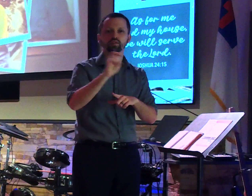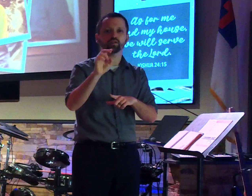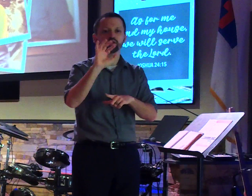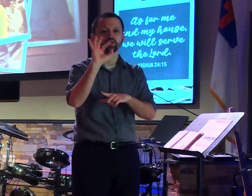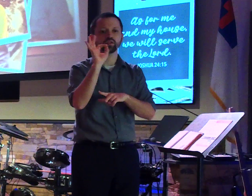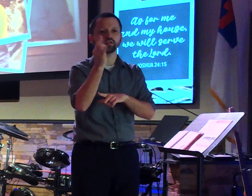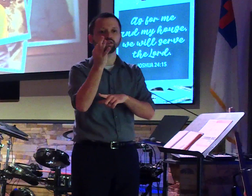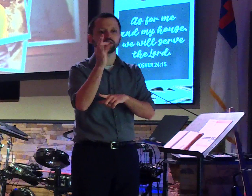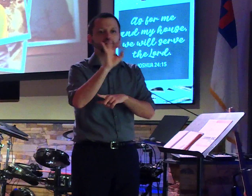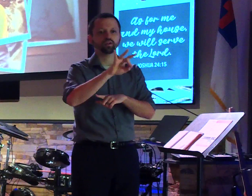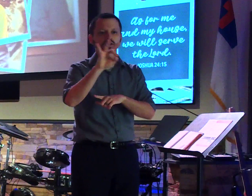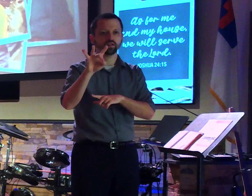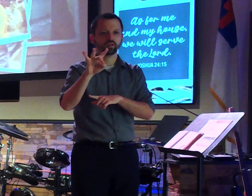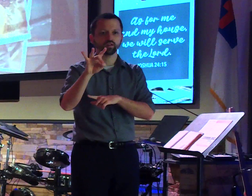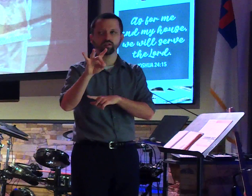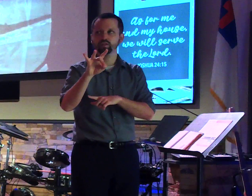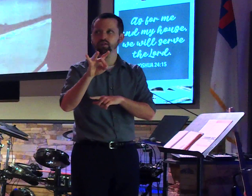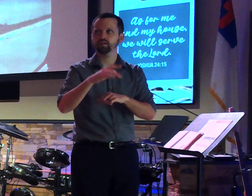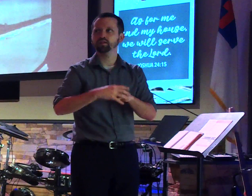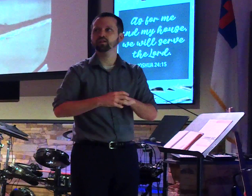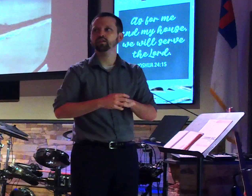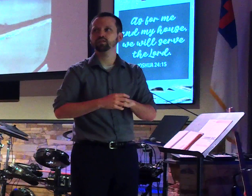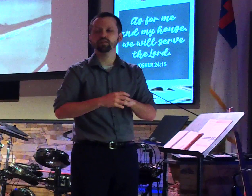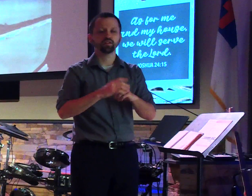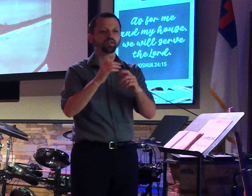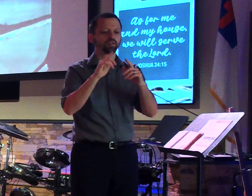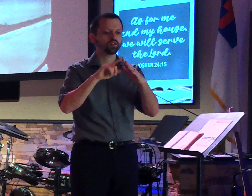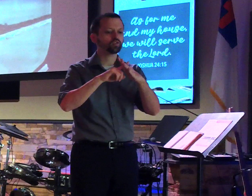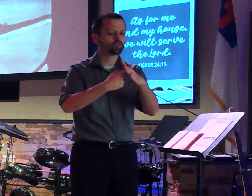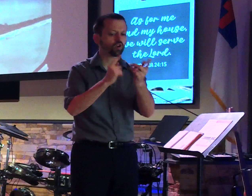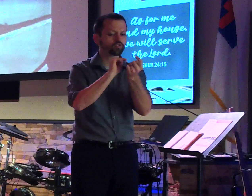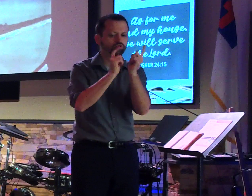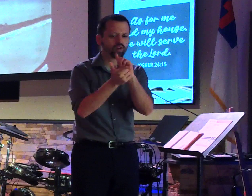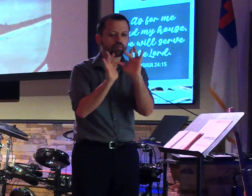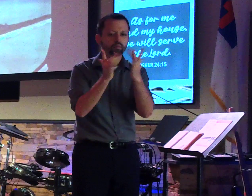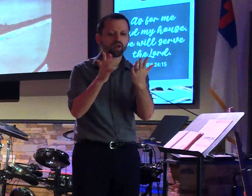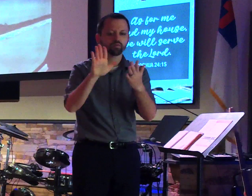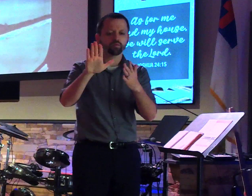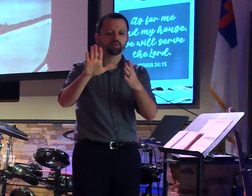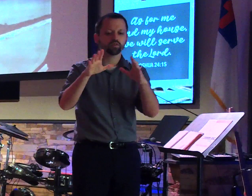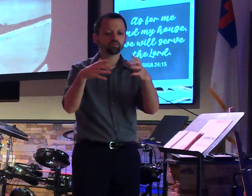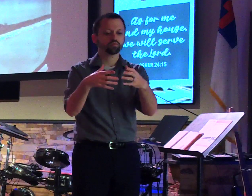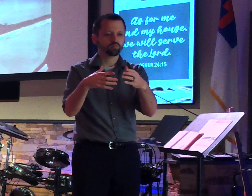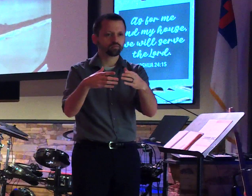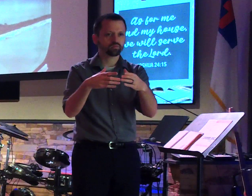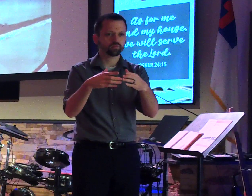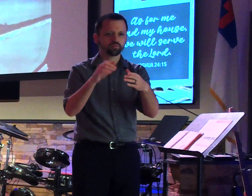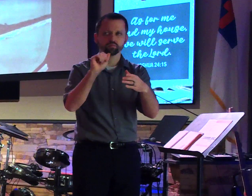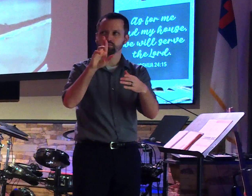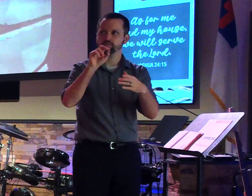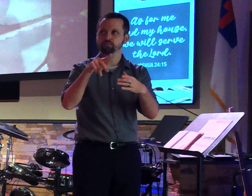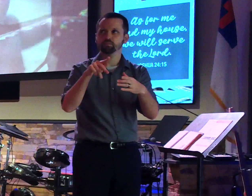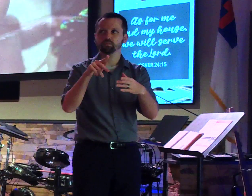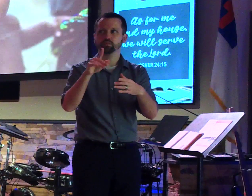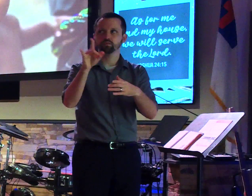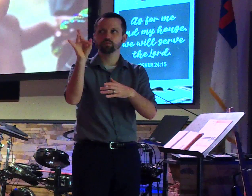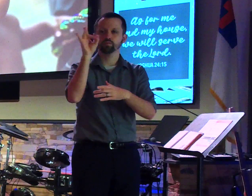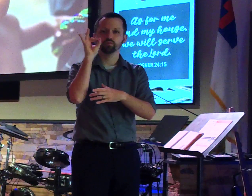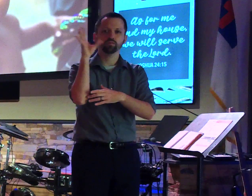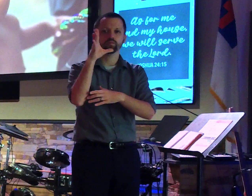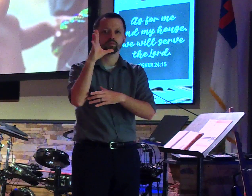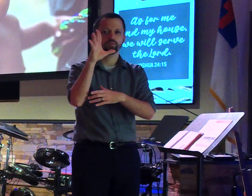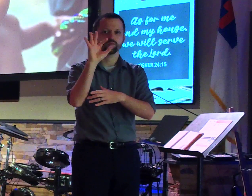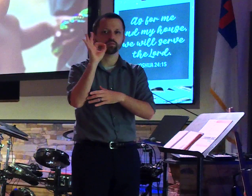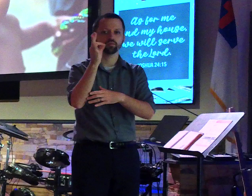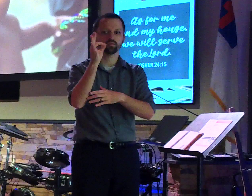1988, and they began work to translate the Bible for the Arop people group. But then tragedy struck in